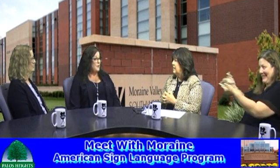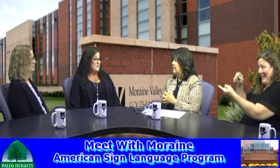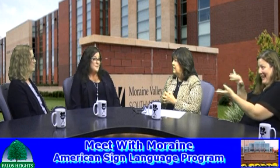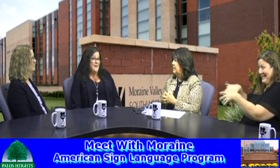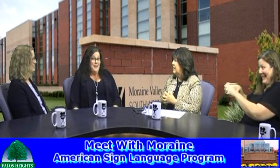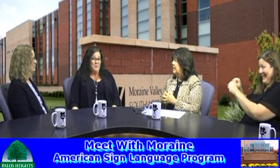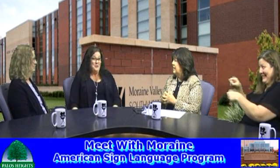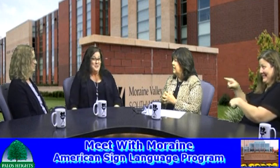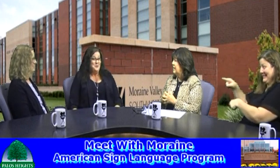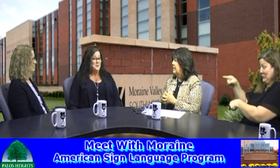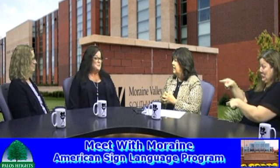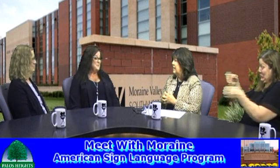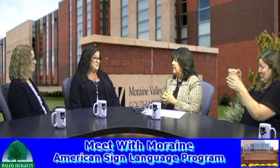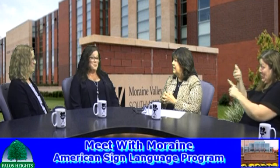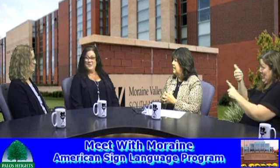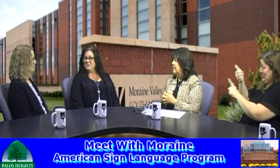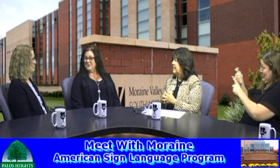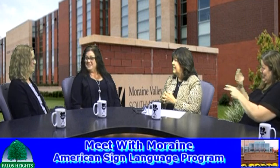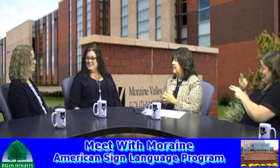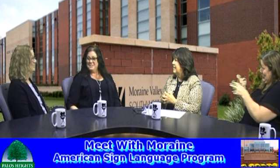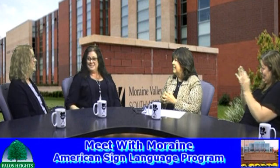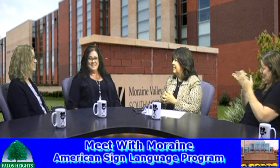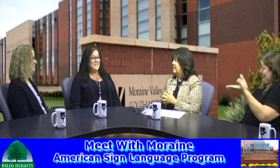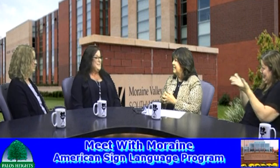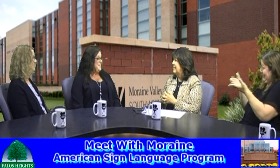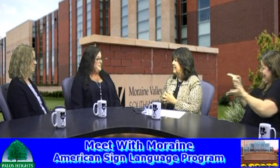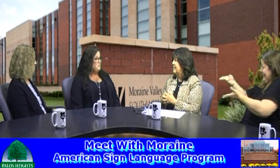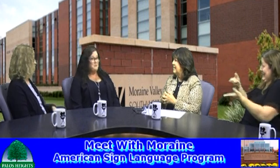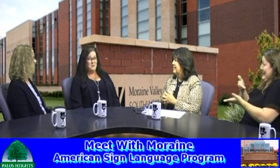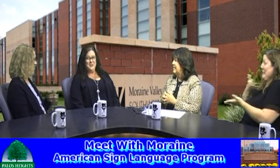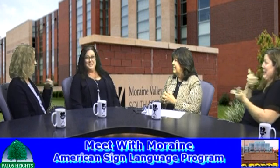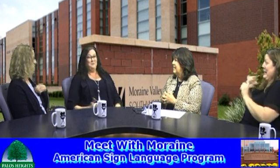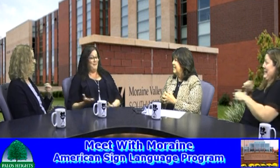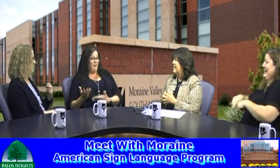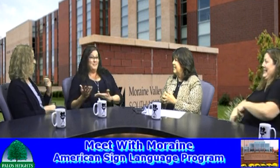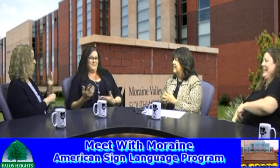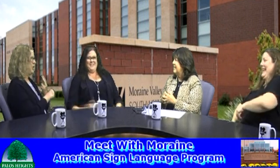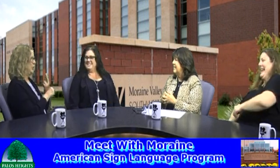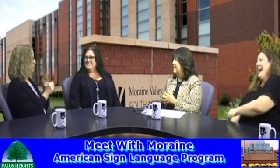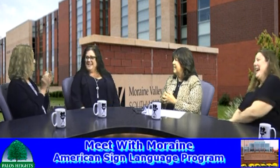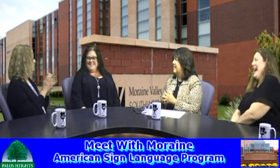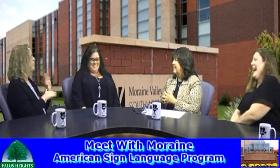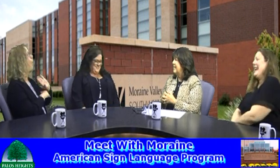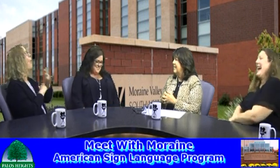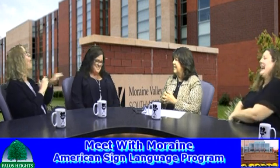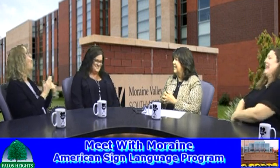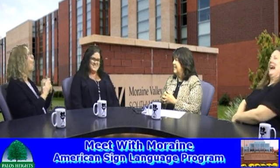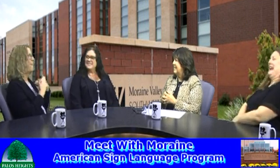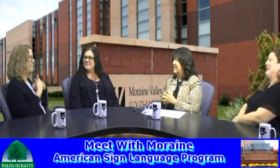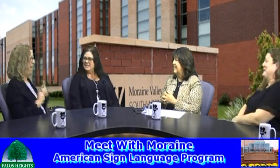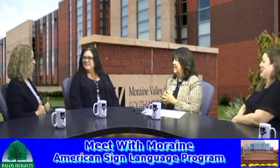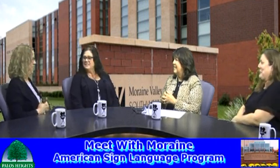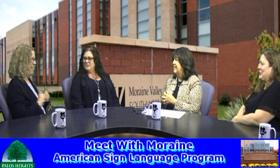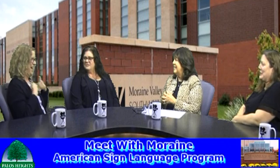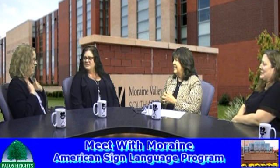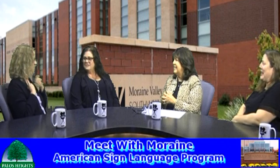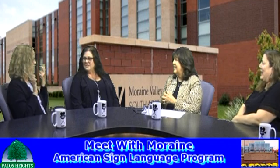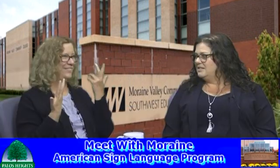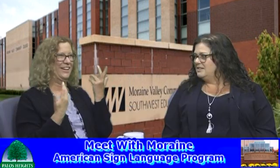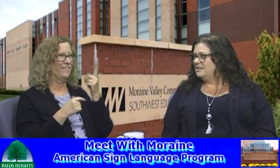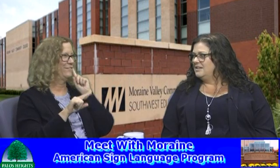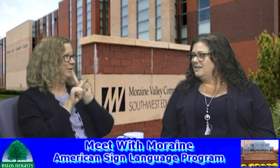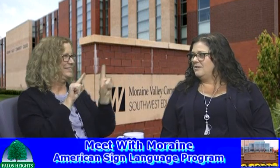take this over. As a person who uses interpreting services, she can give more information about all of the Yeah. places she has to use interpreters. Yeah, I use